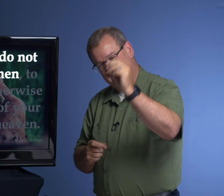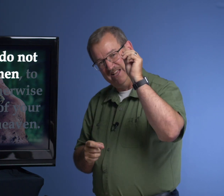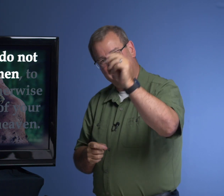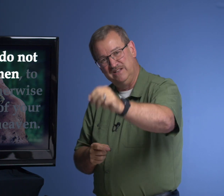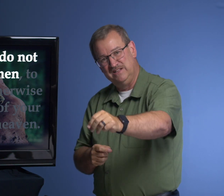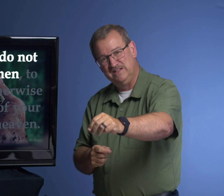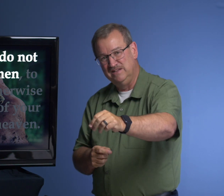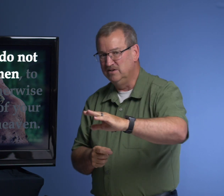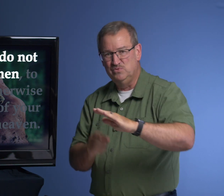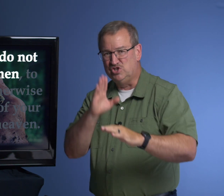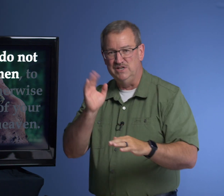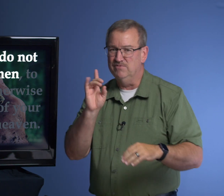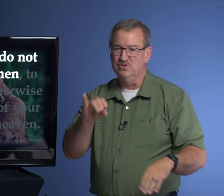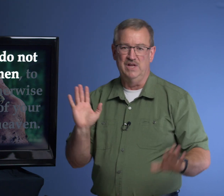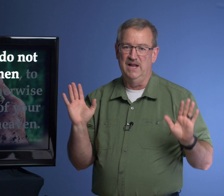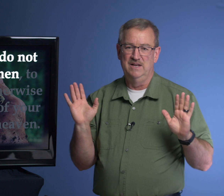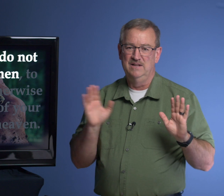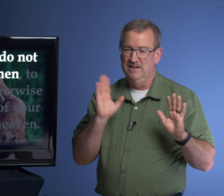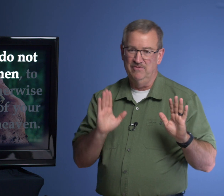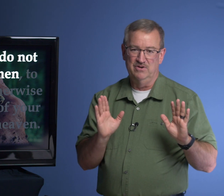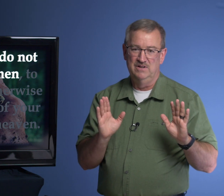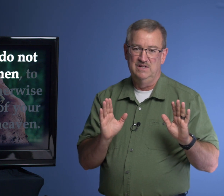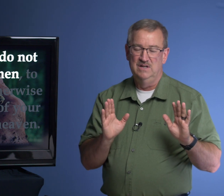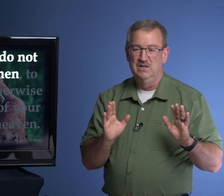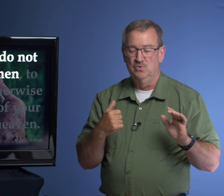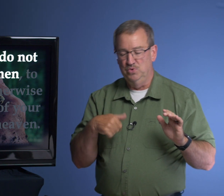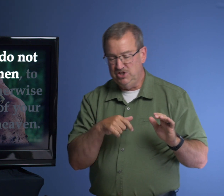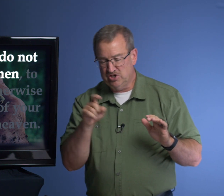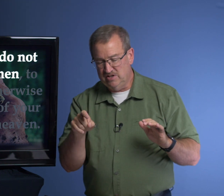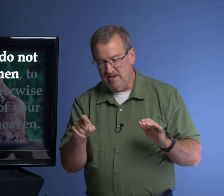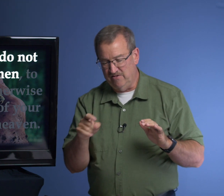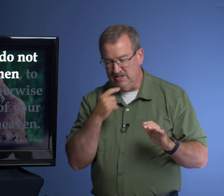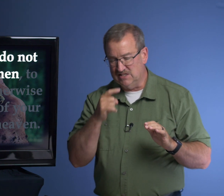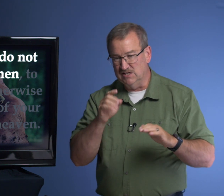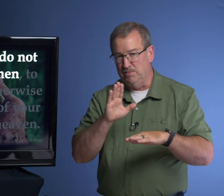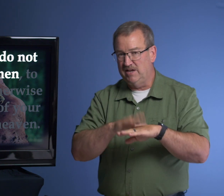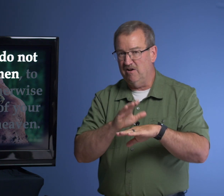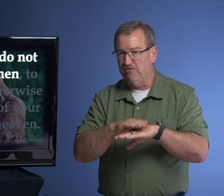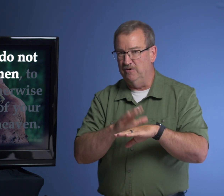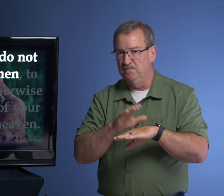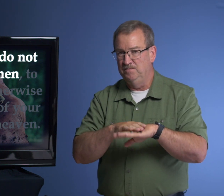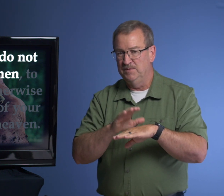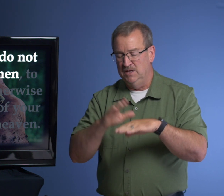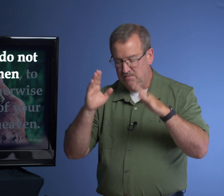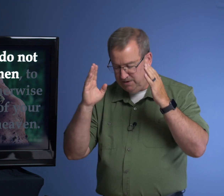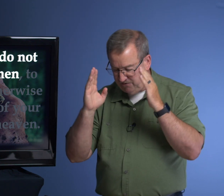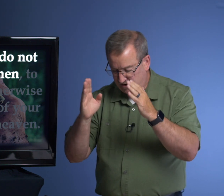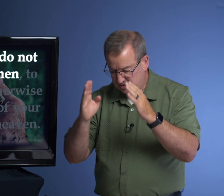and we should never do that. Never. We should give, he says, be careful, be focused